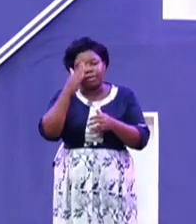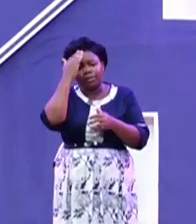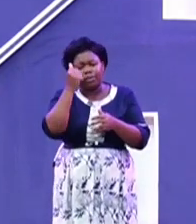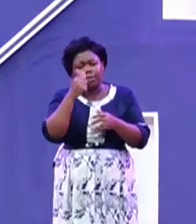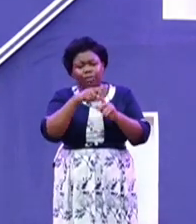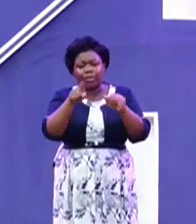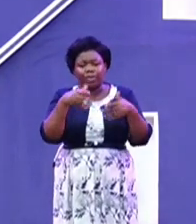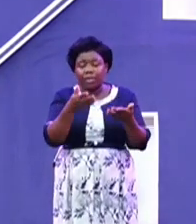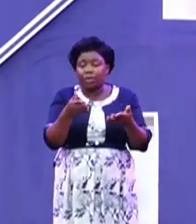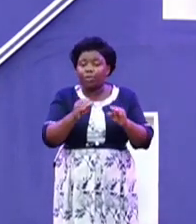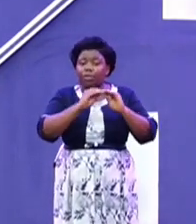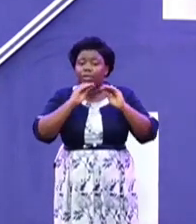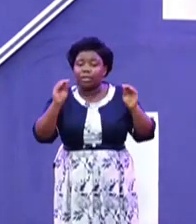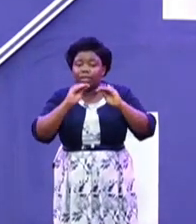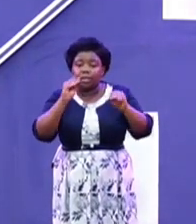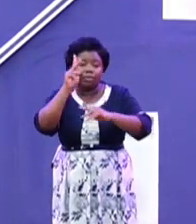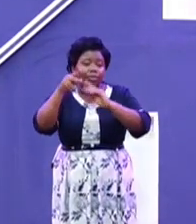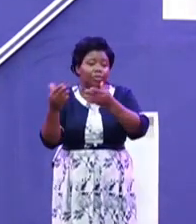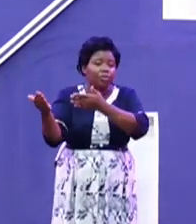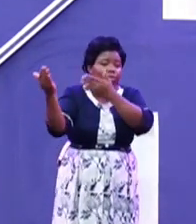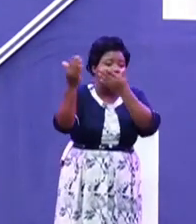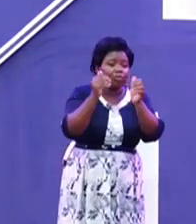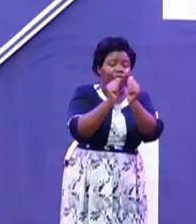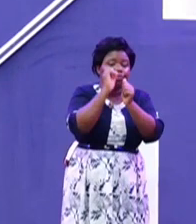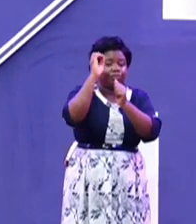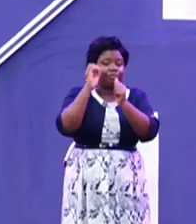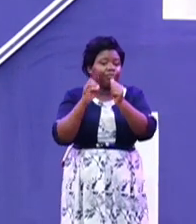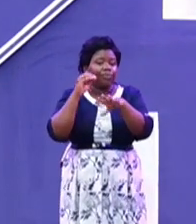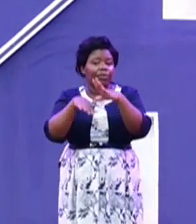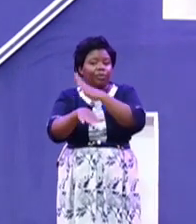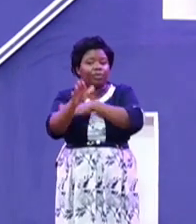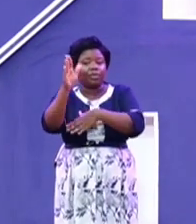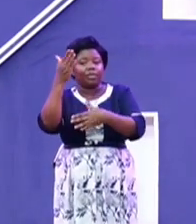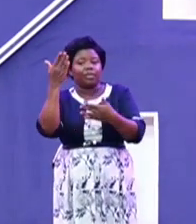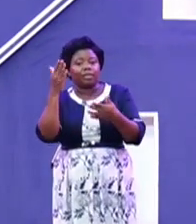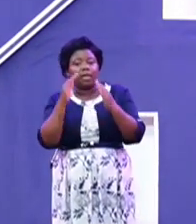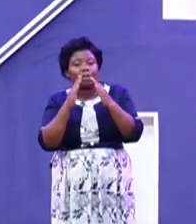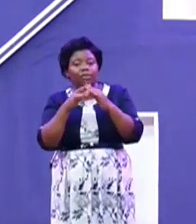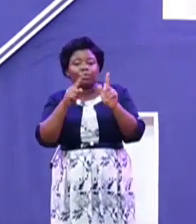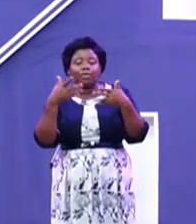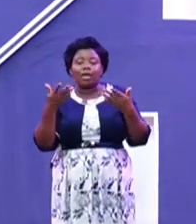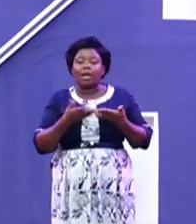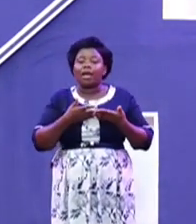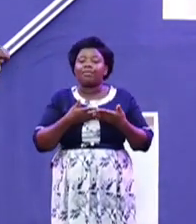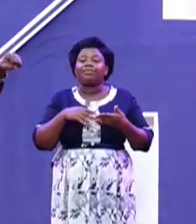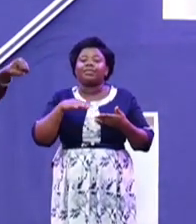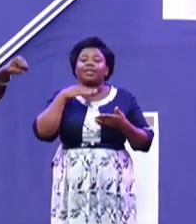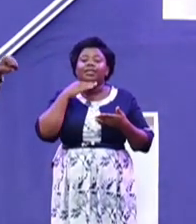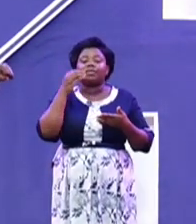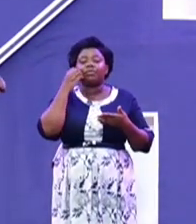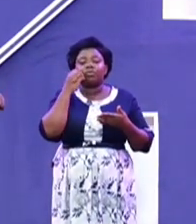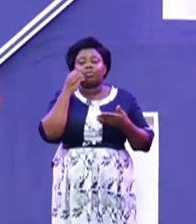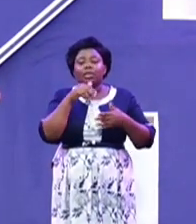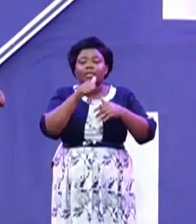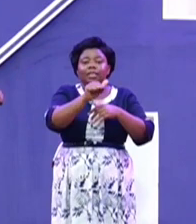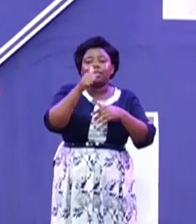empisa eyaffe tusomesa abantu bakireete mu nnyumba ya Mukama mubeeme mmere kisobole okubeera nga kigabibwa kyenkanyi buli